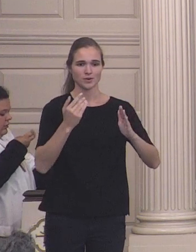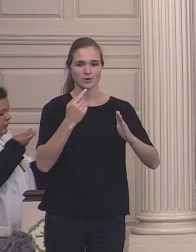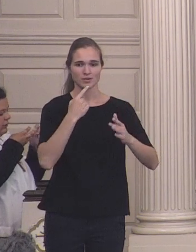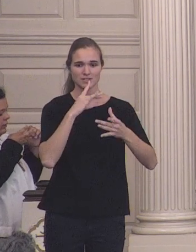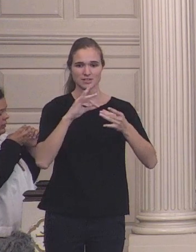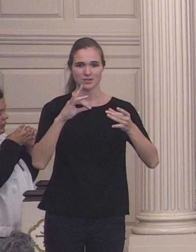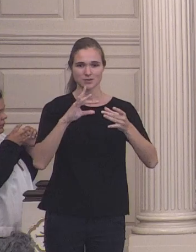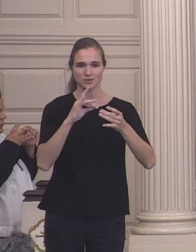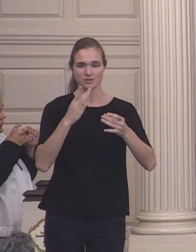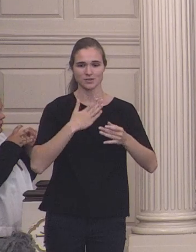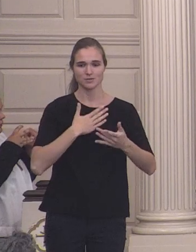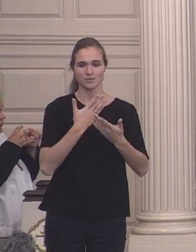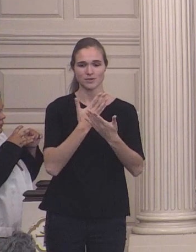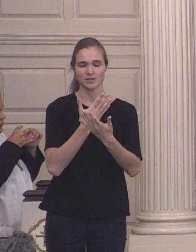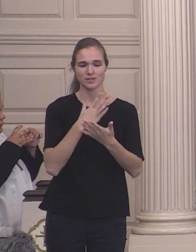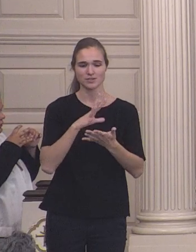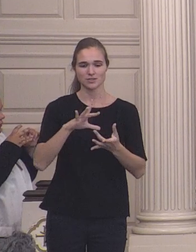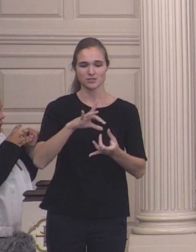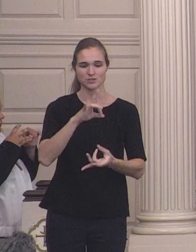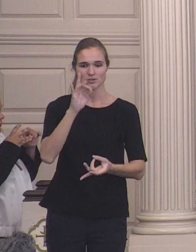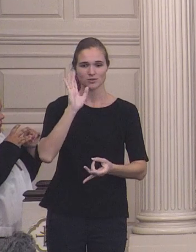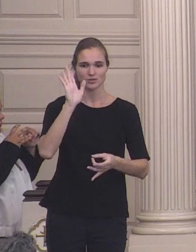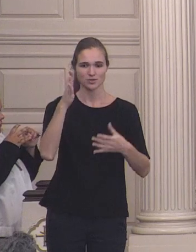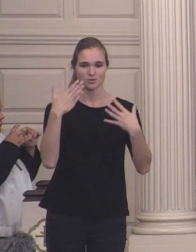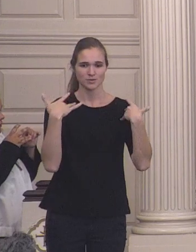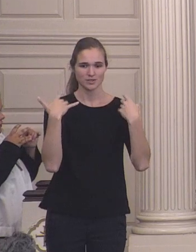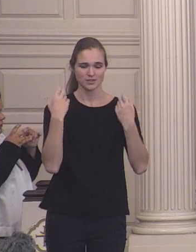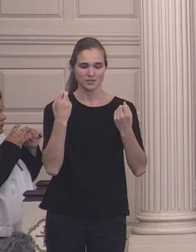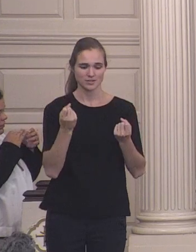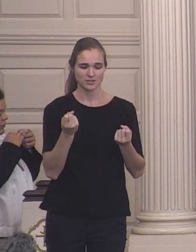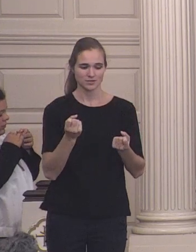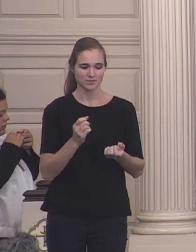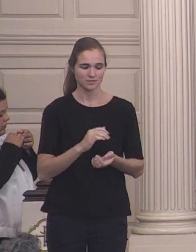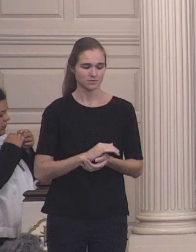but only say a word, my soul shall be filled.